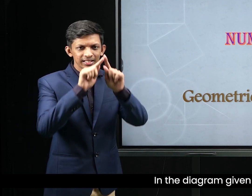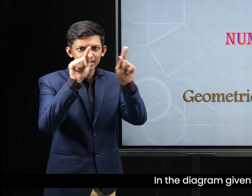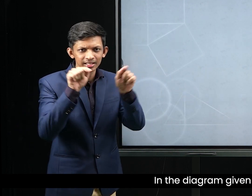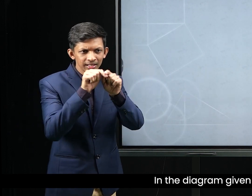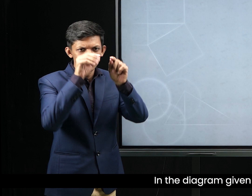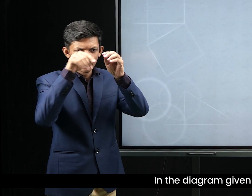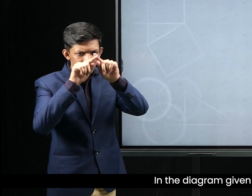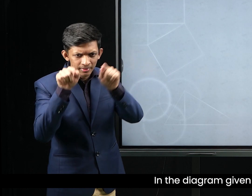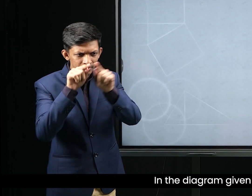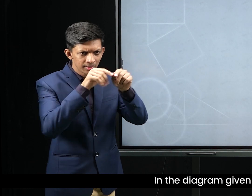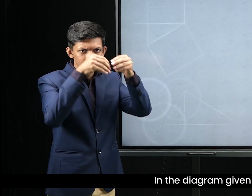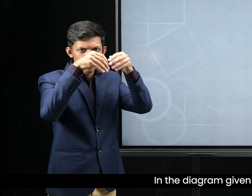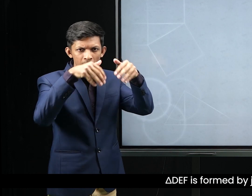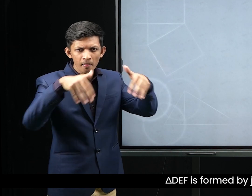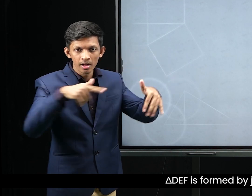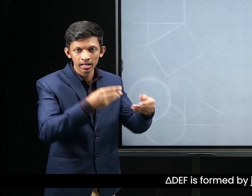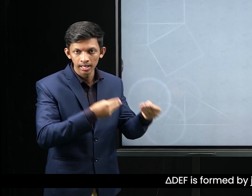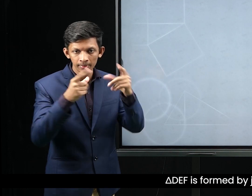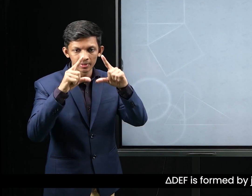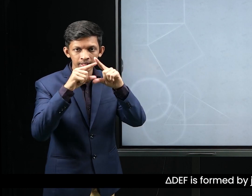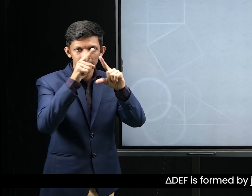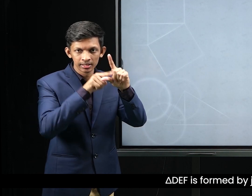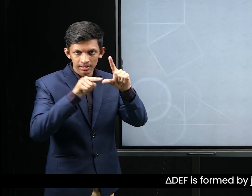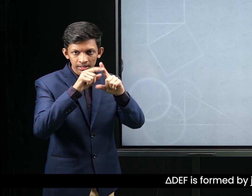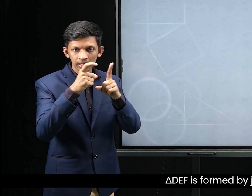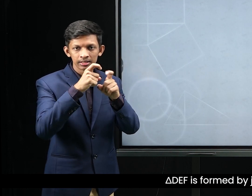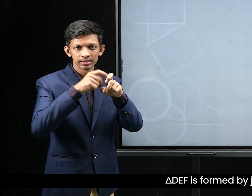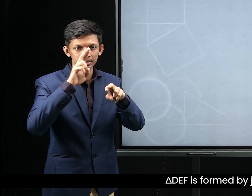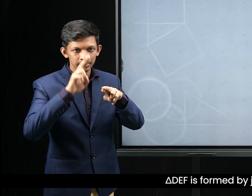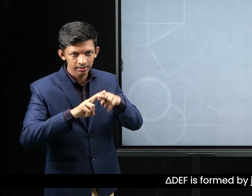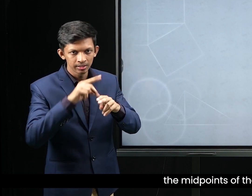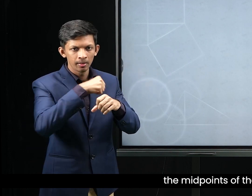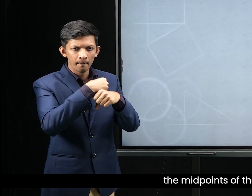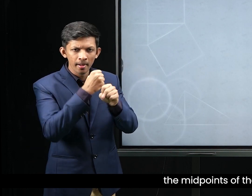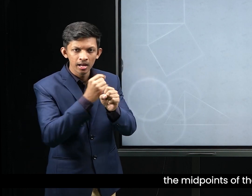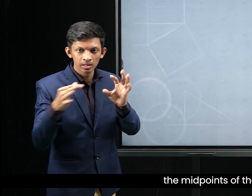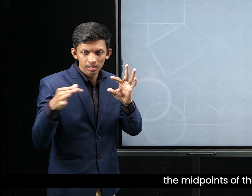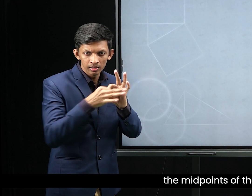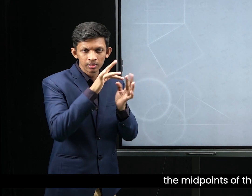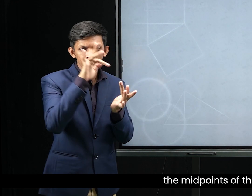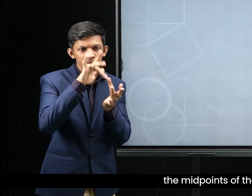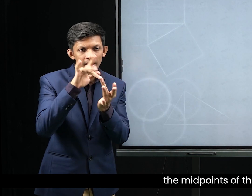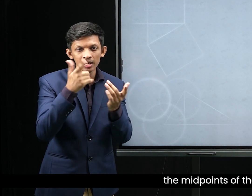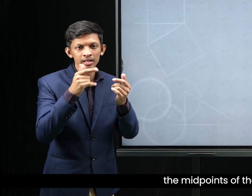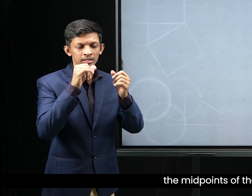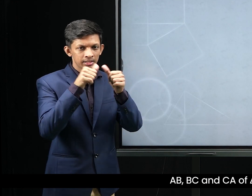In the diagram given in figure, triangle DEF is formed by joining the midpoints of the sides